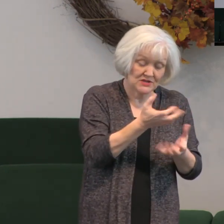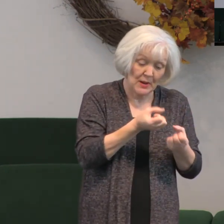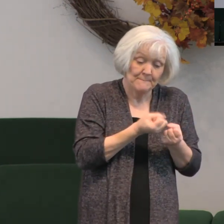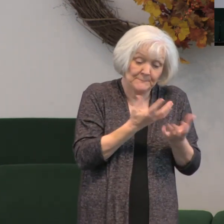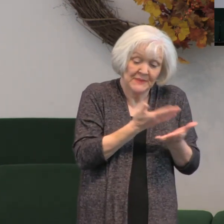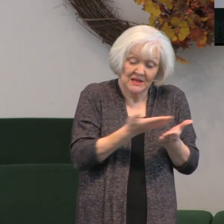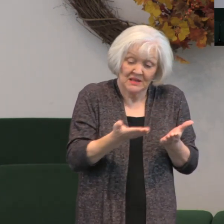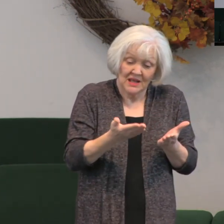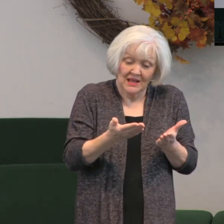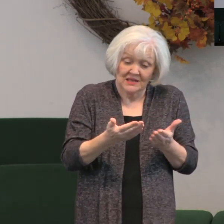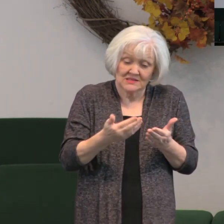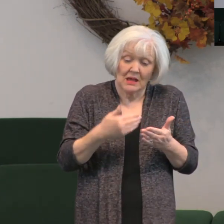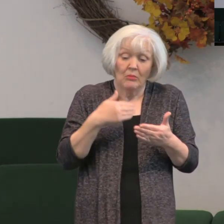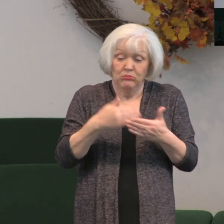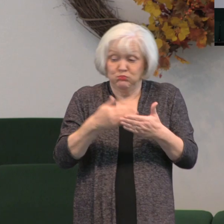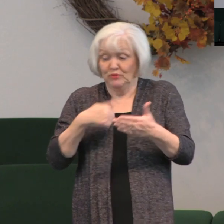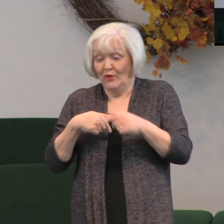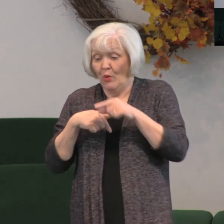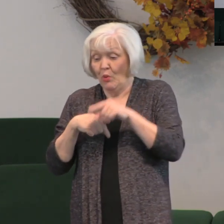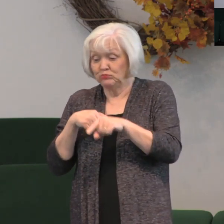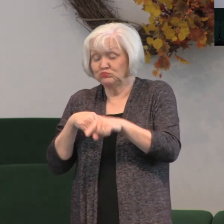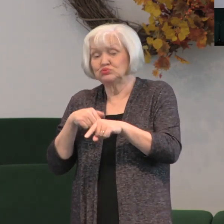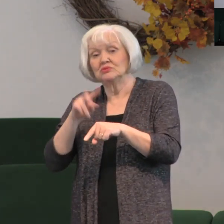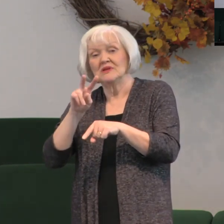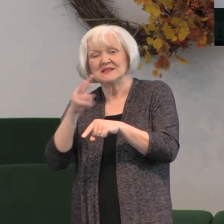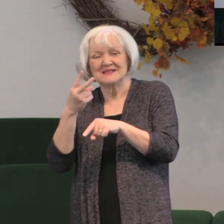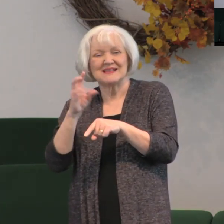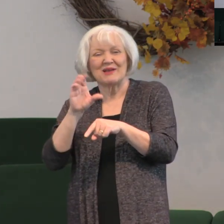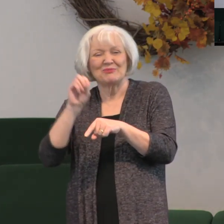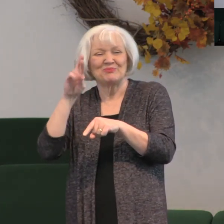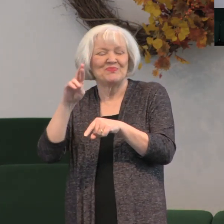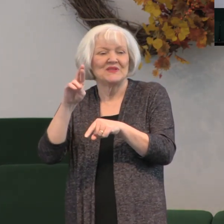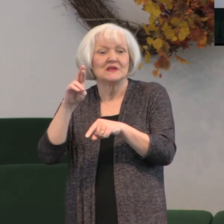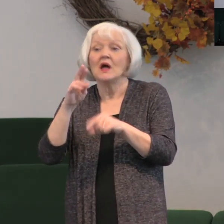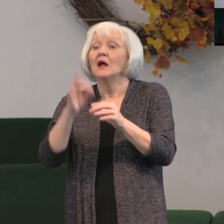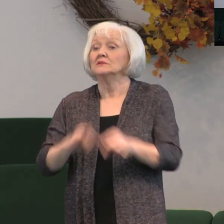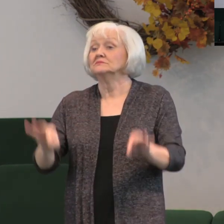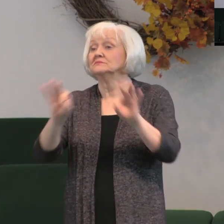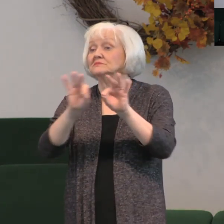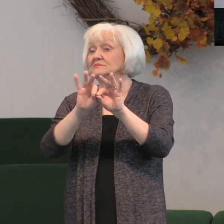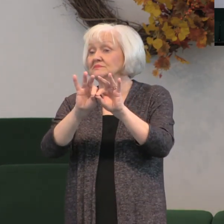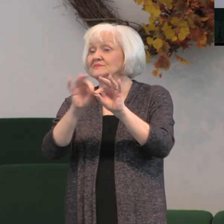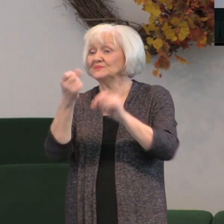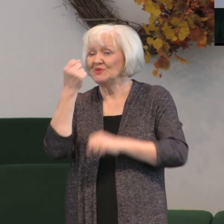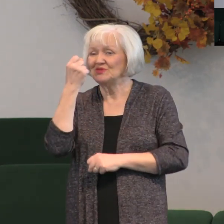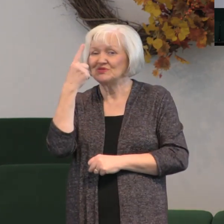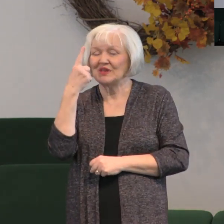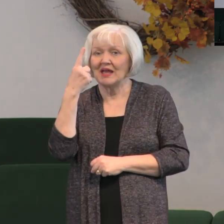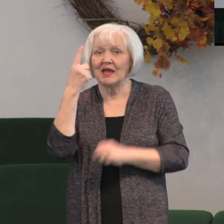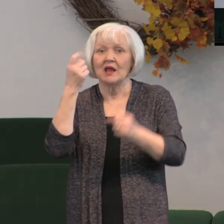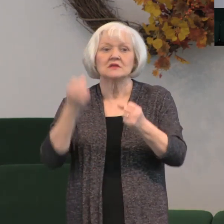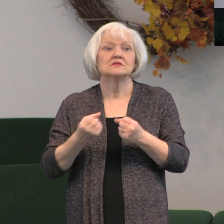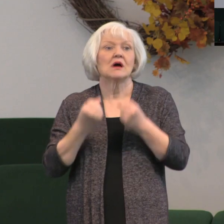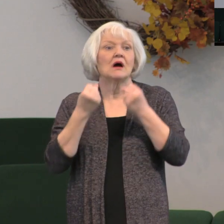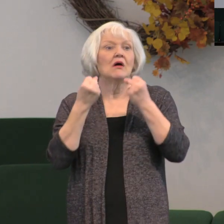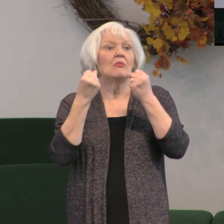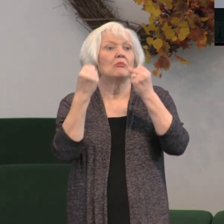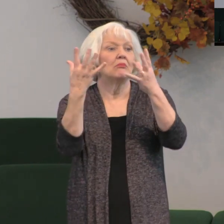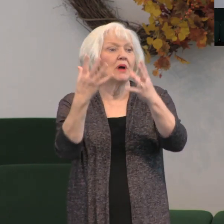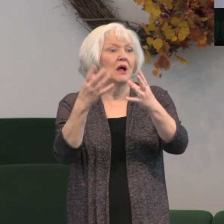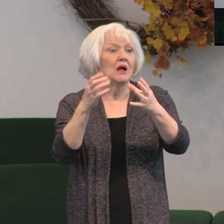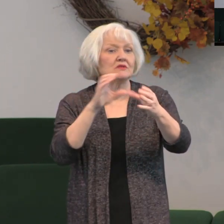we get to this point. And it's very important to understand because there is a lot of ongoing conversation that Paul addresses